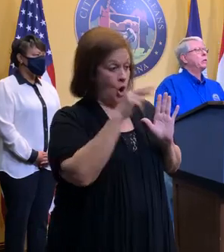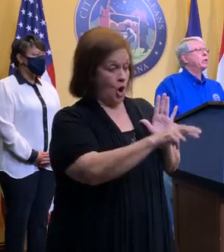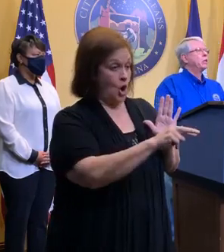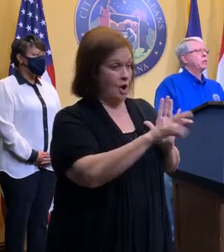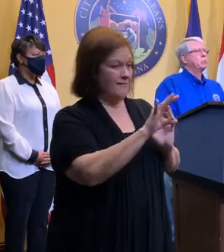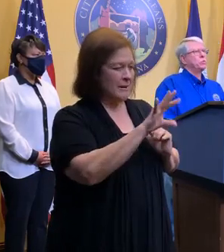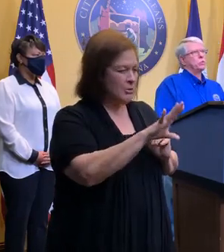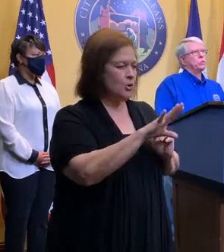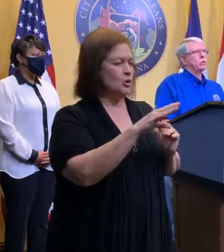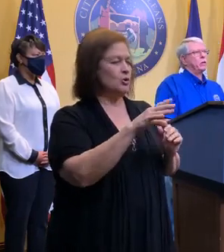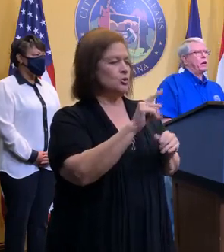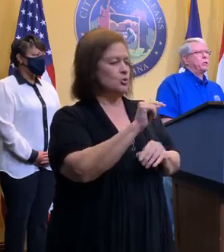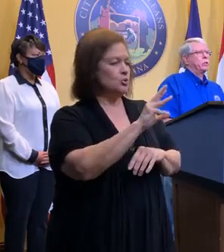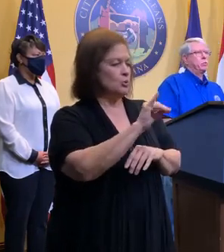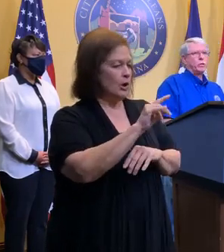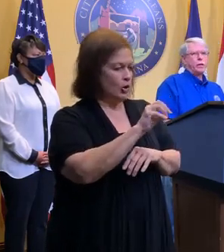there.